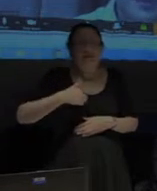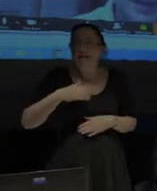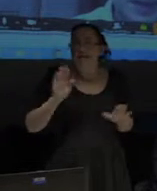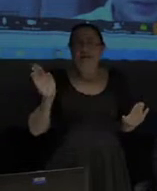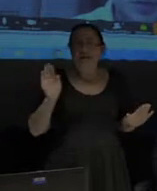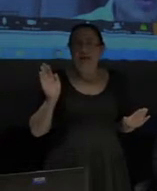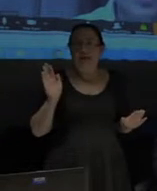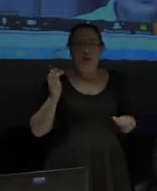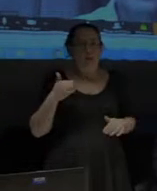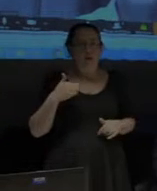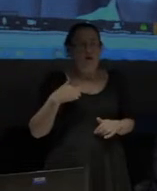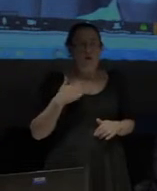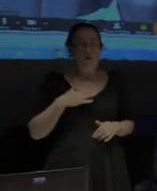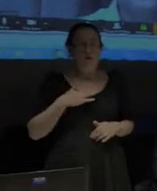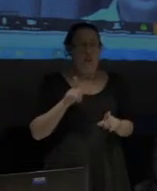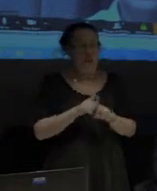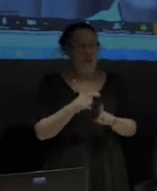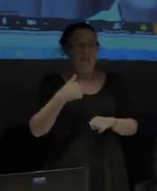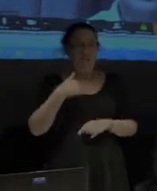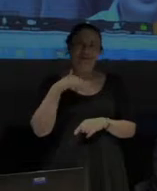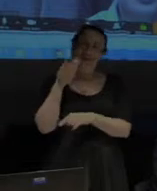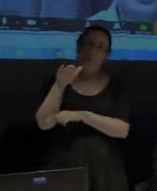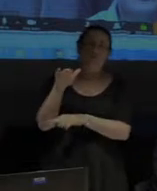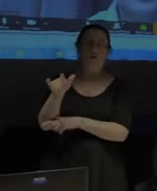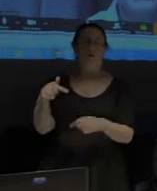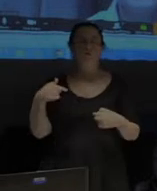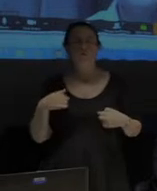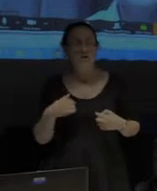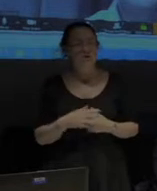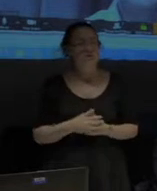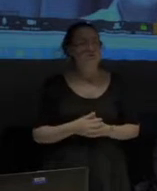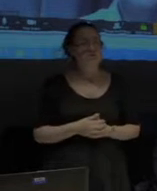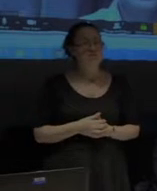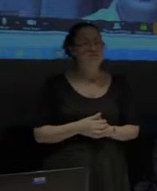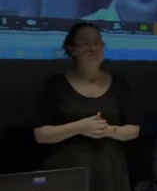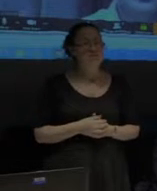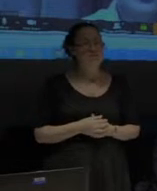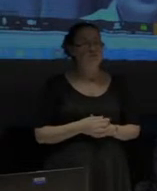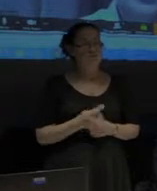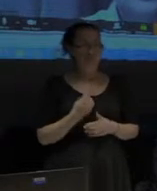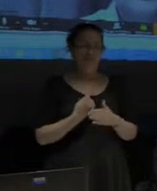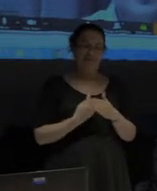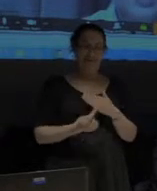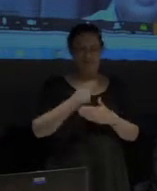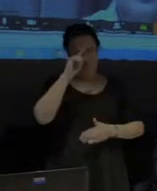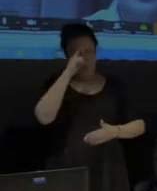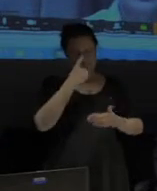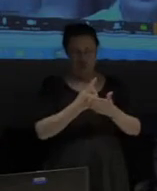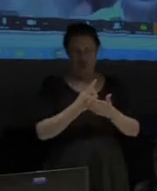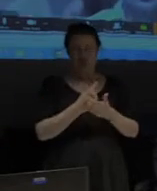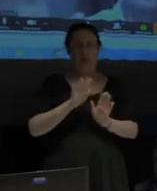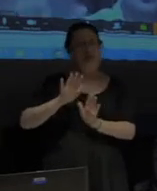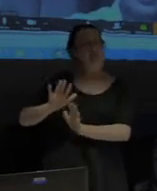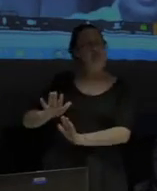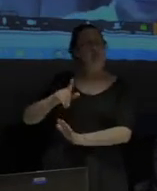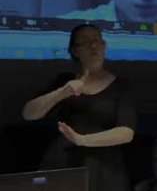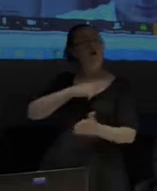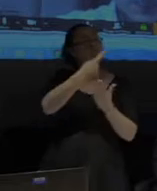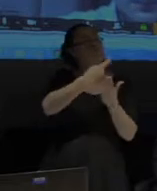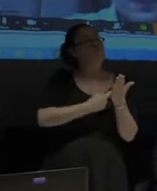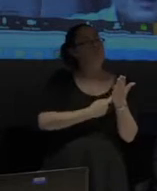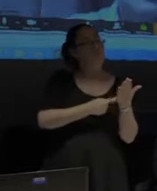be me anymore, I'm not required to bring in my individual decision making because the rule book says